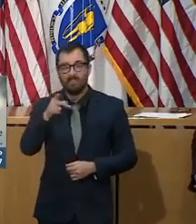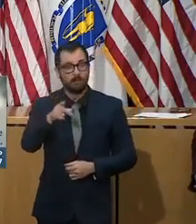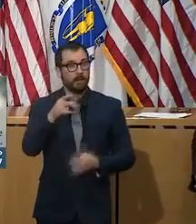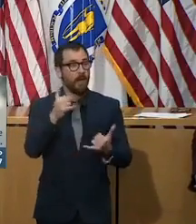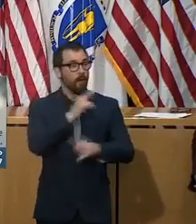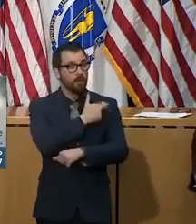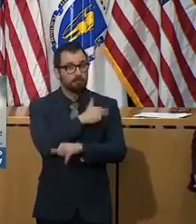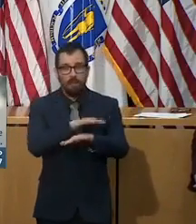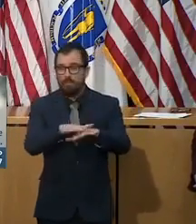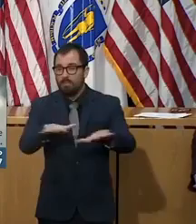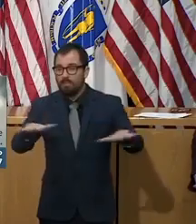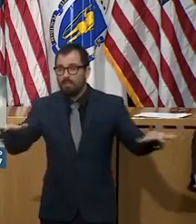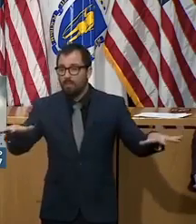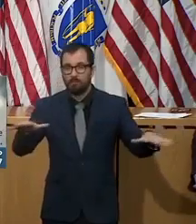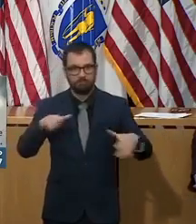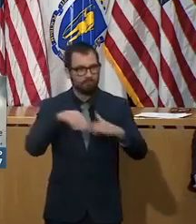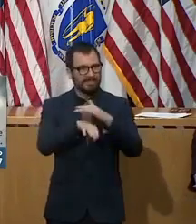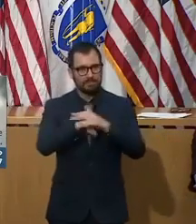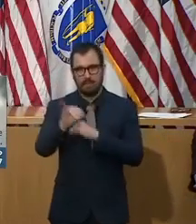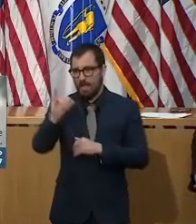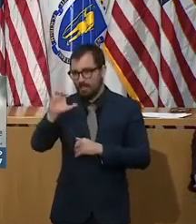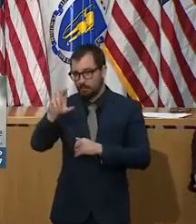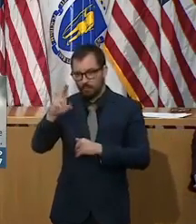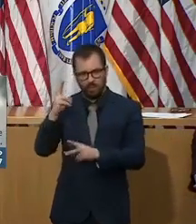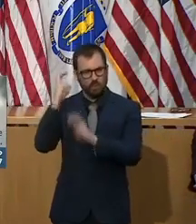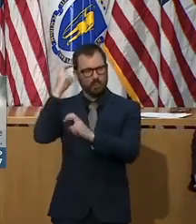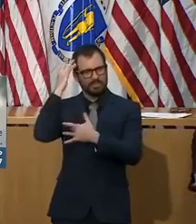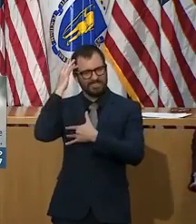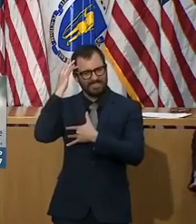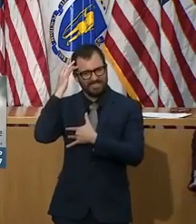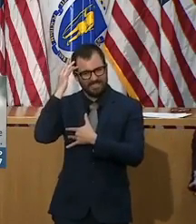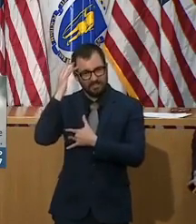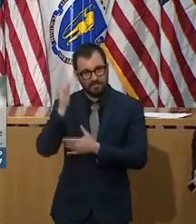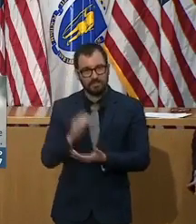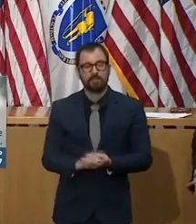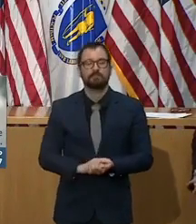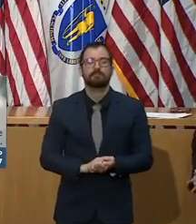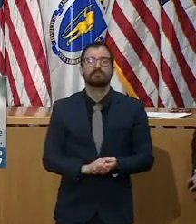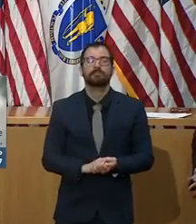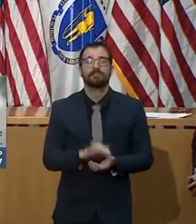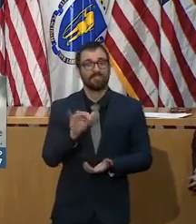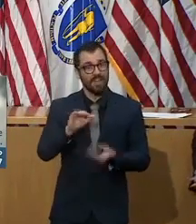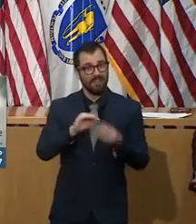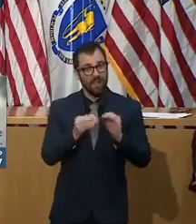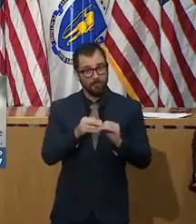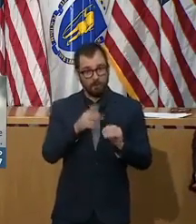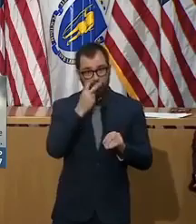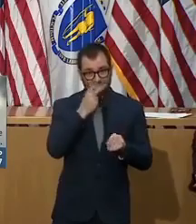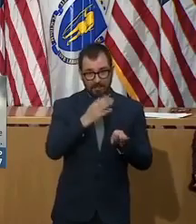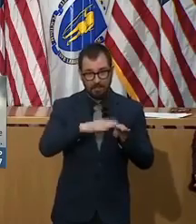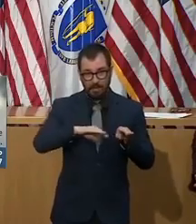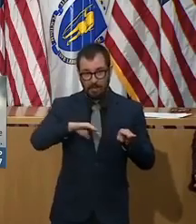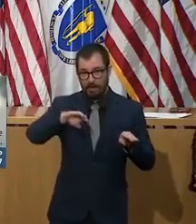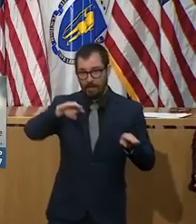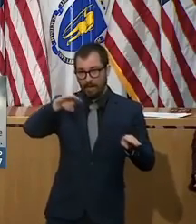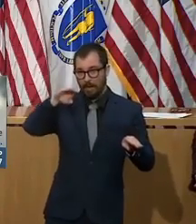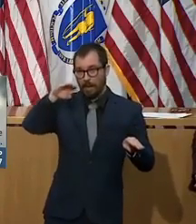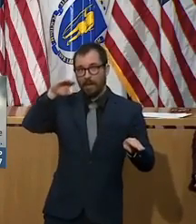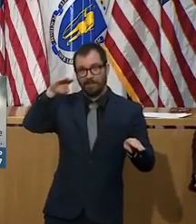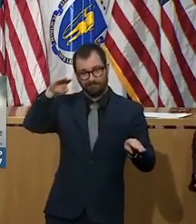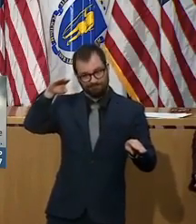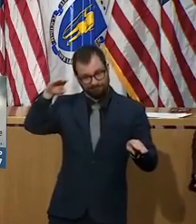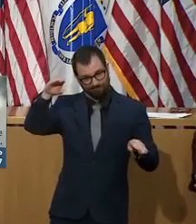seen a downward trend there. And that's a really important measure about what's going on out there in the community